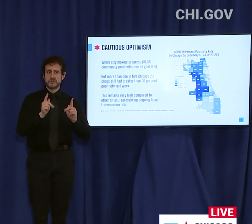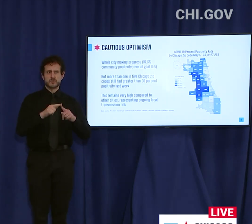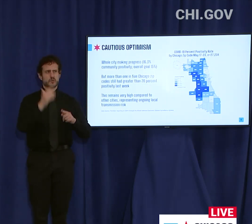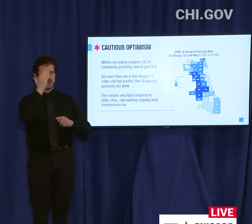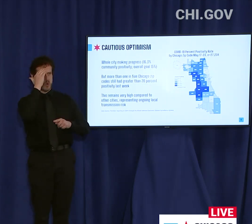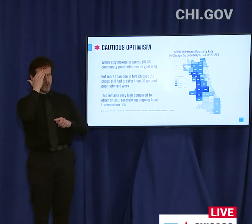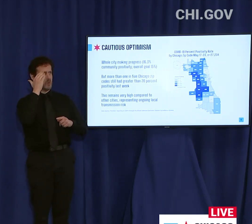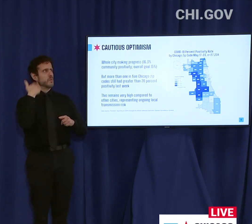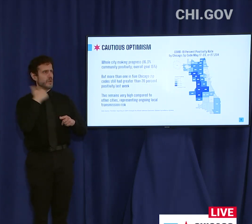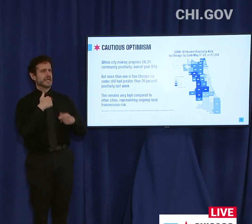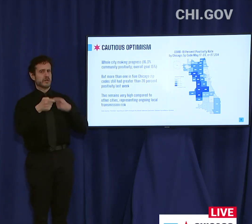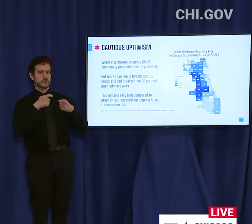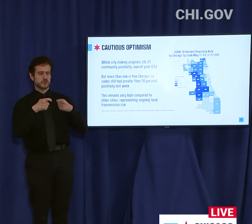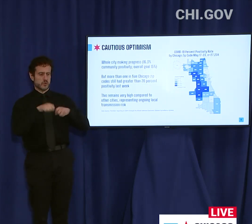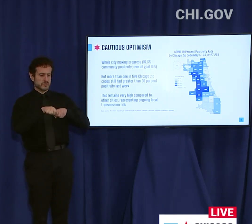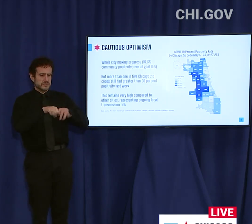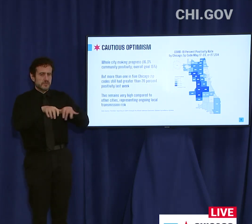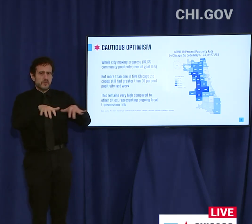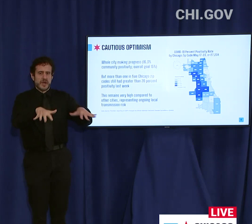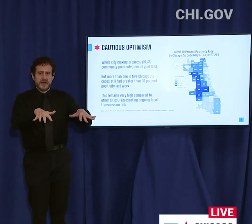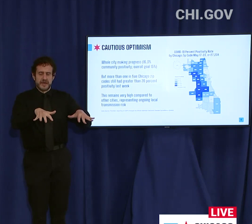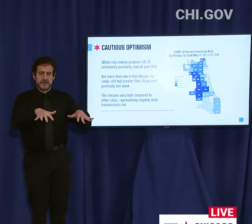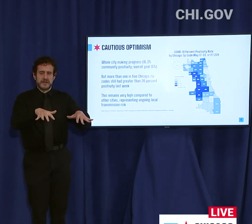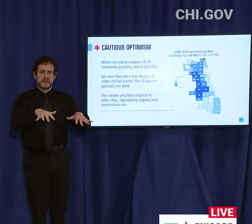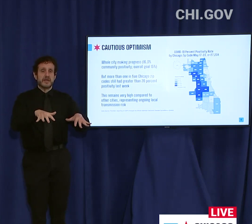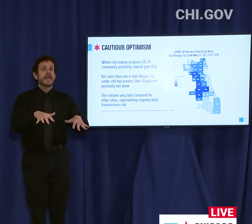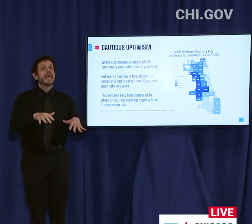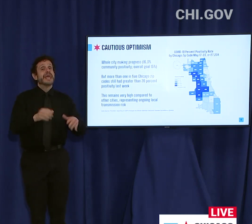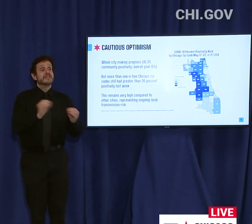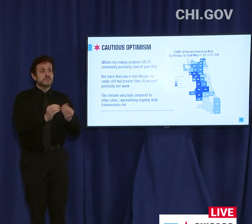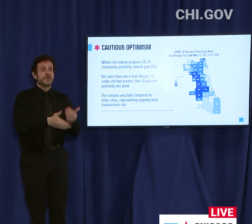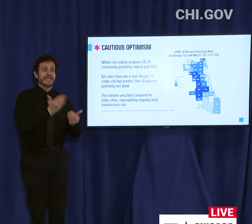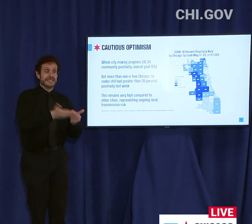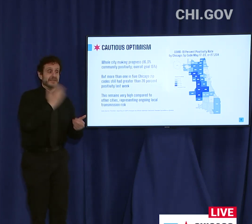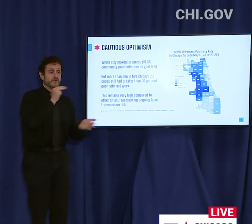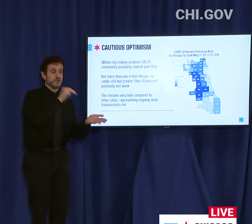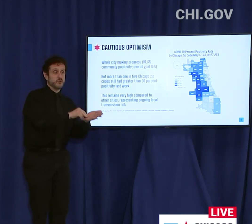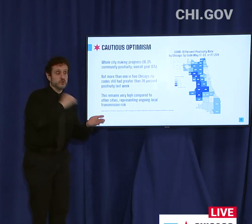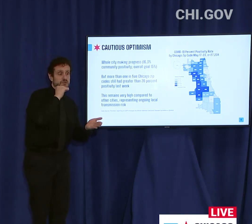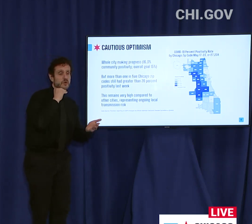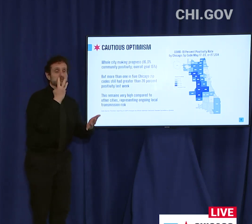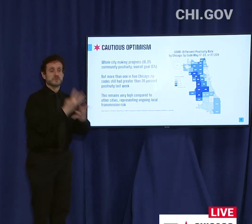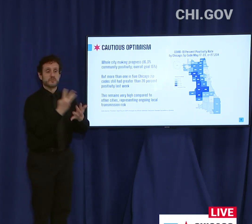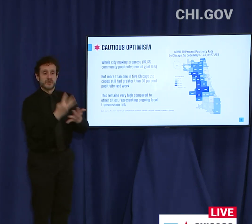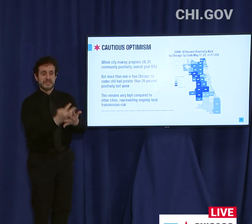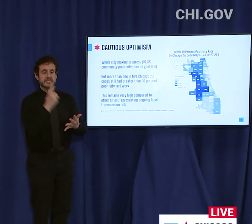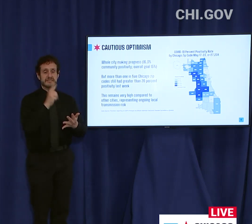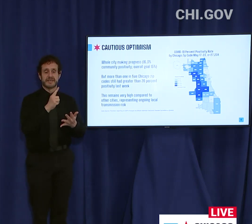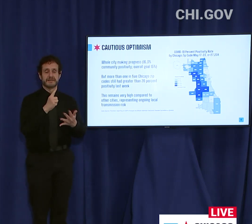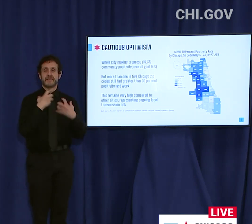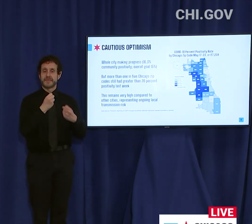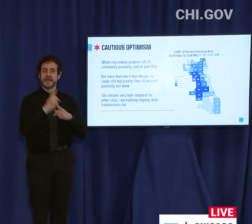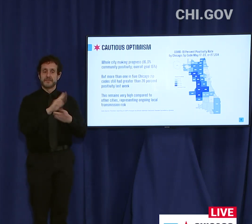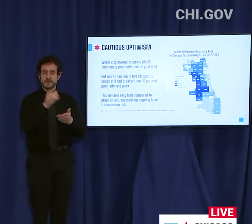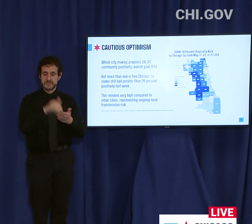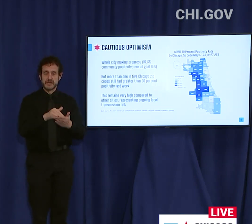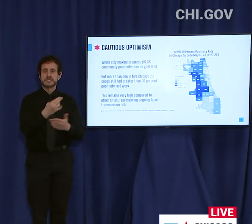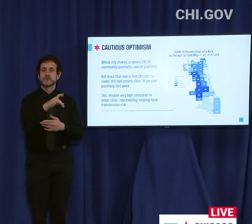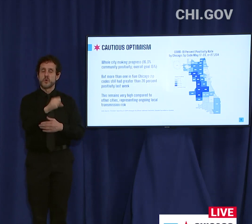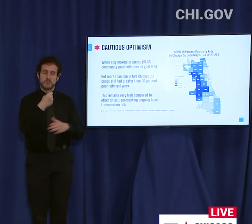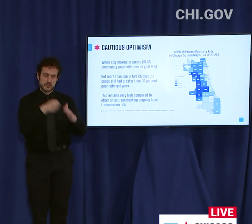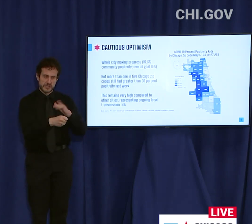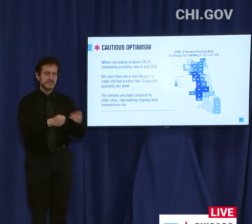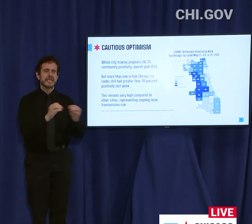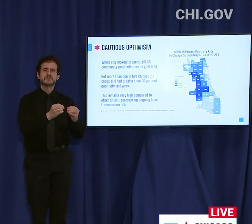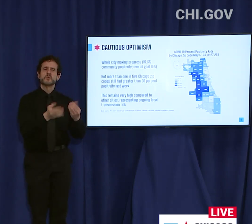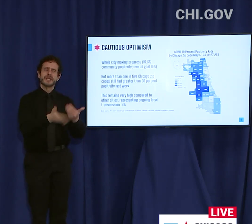to control spread in our high-risk settings, in the congregate settings, than it is in the community. And particularly where you look at